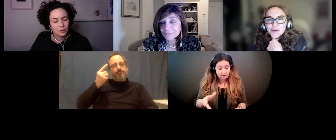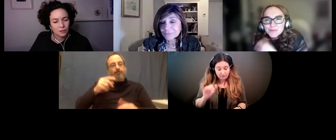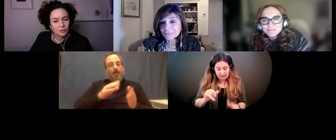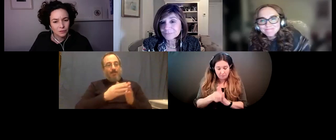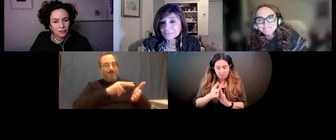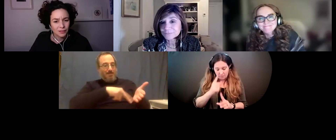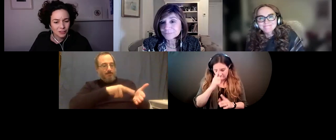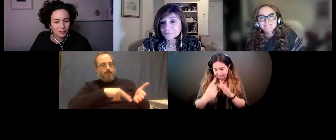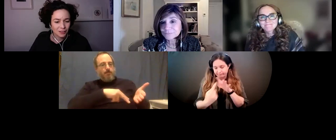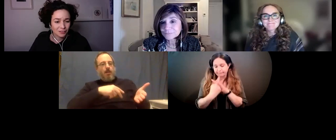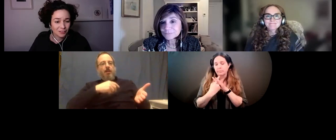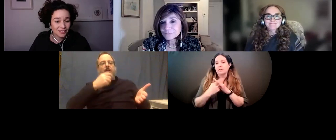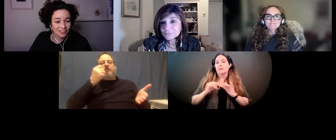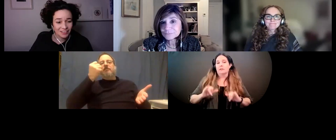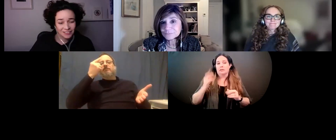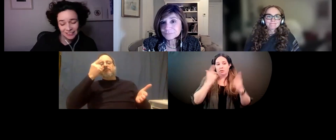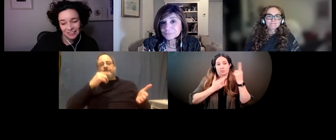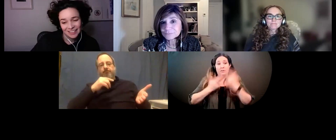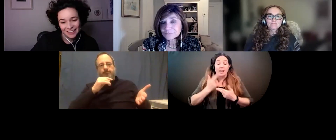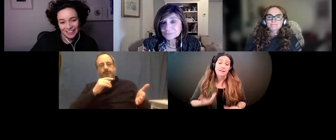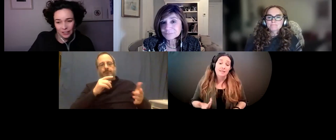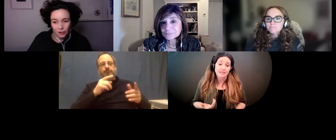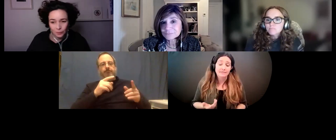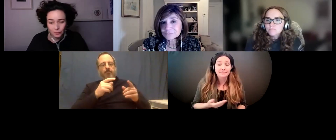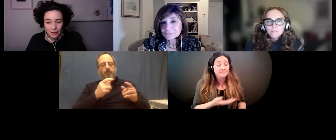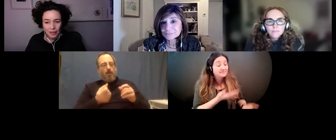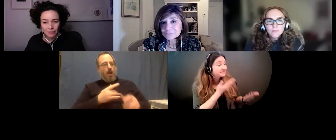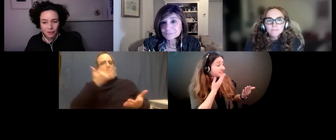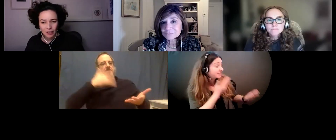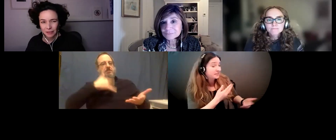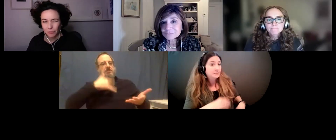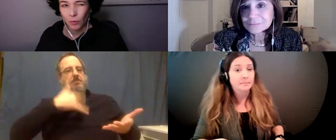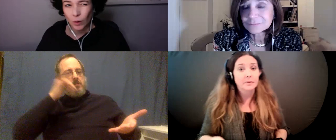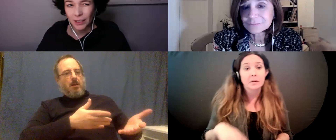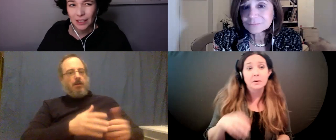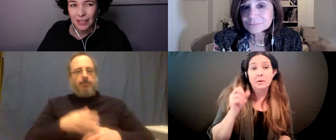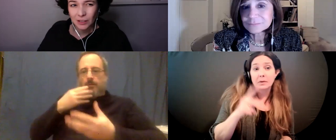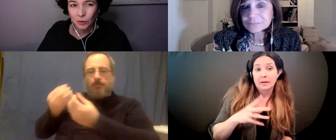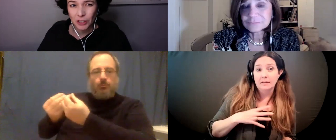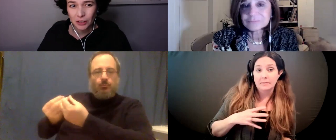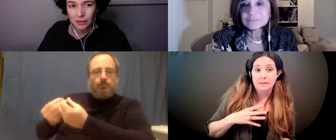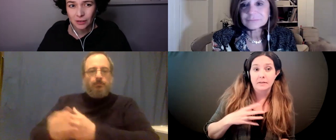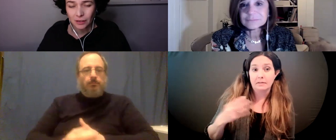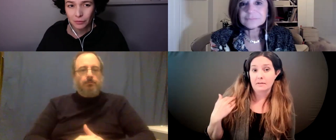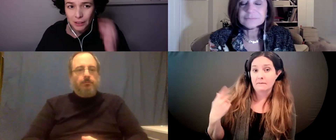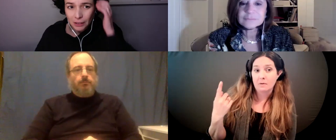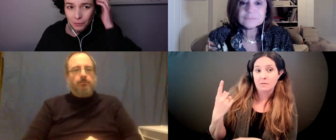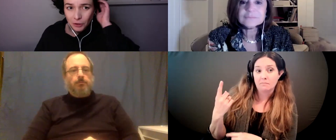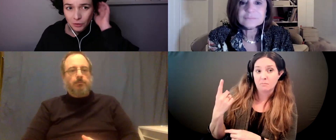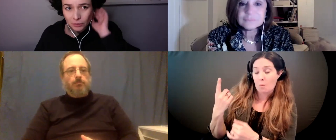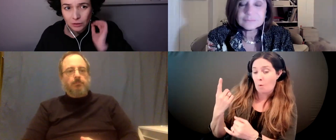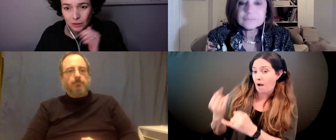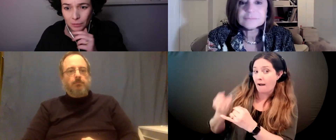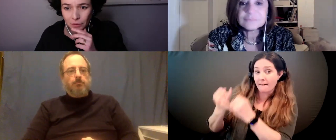Thank you. Thanks, Sherry, and thanks, Elena. I think we have time for one last question, if we keep